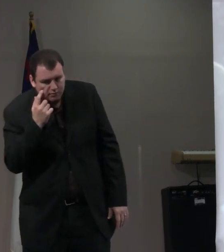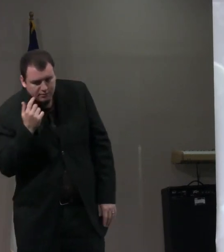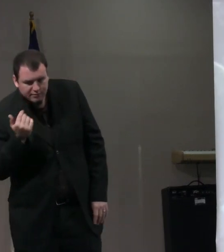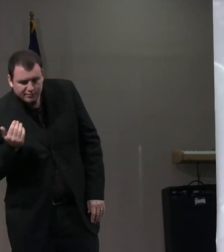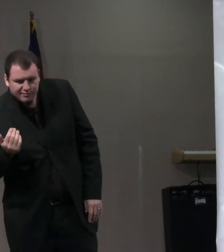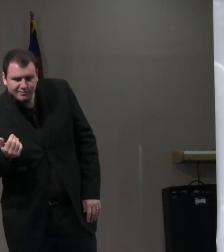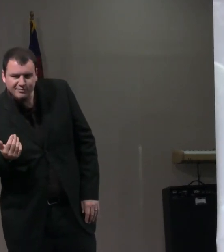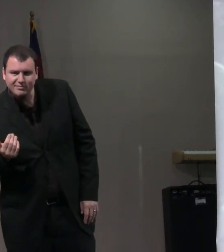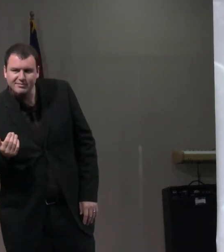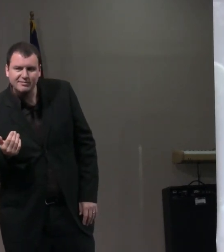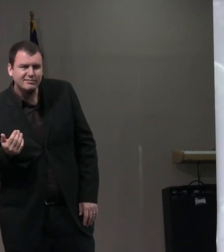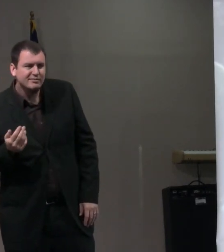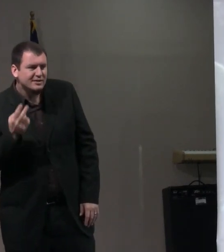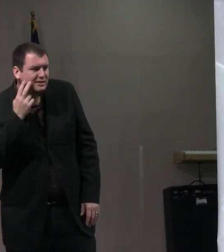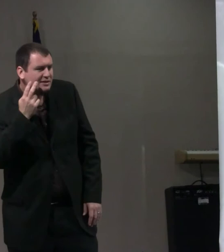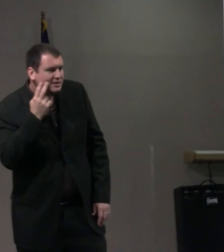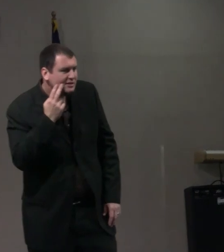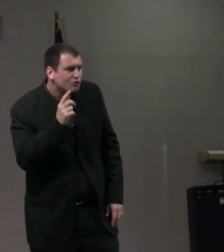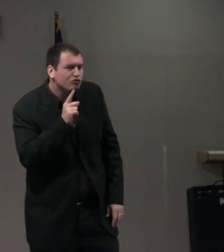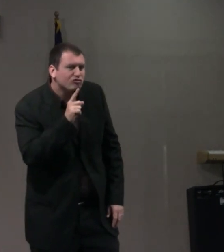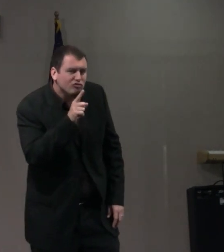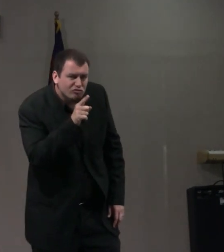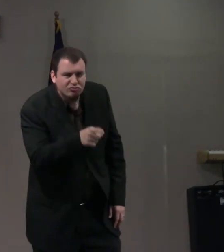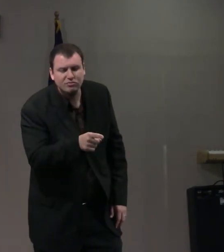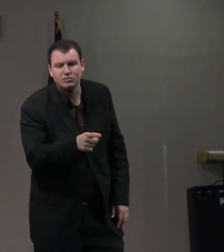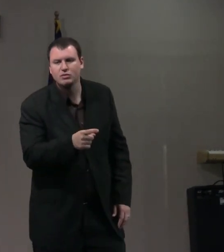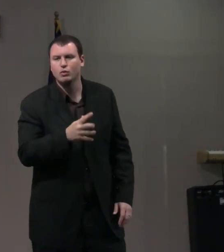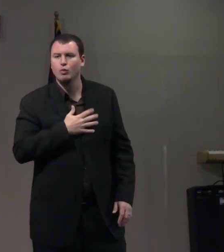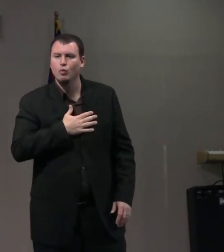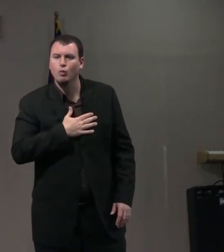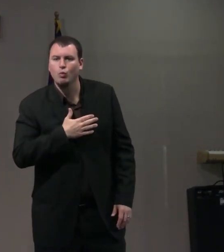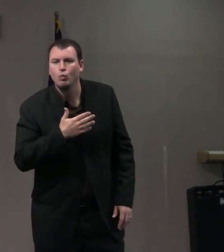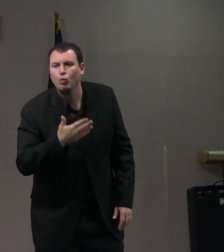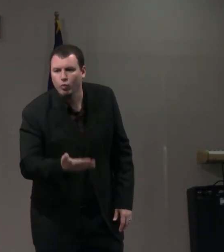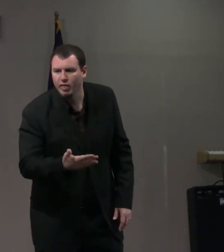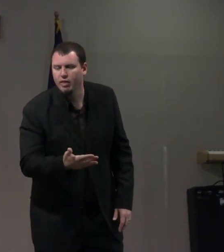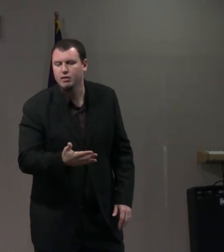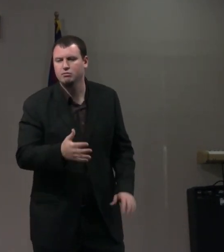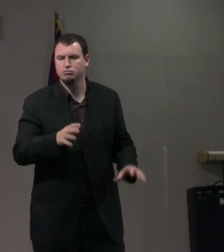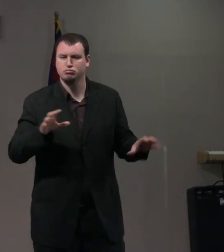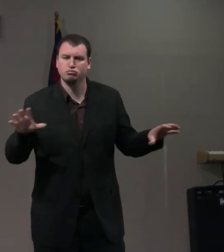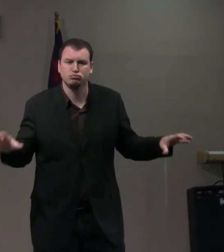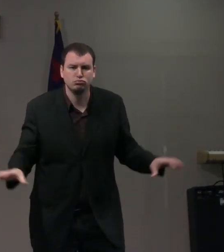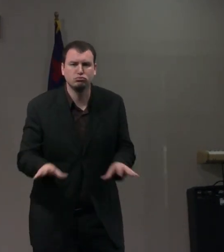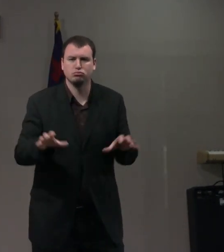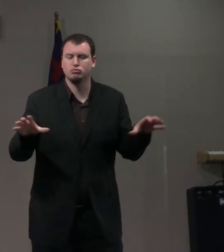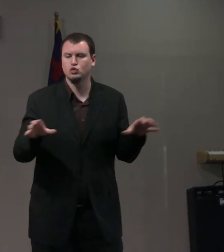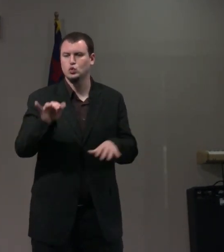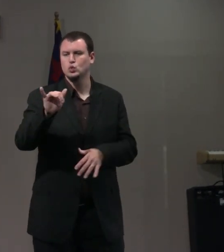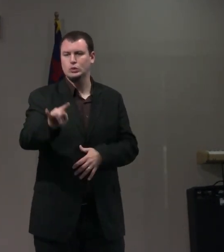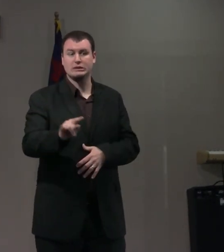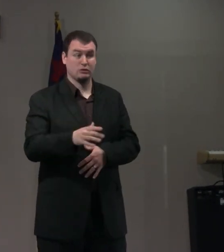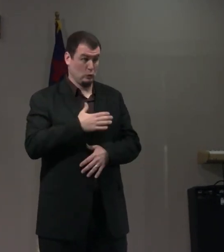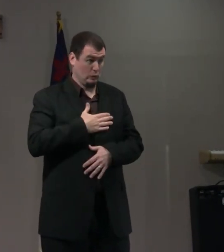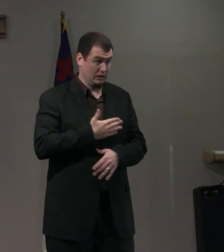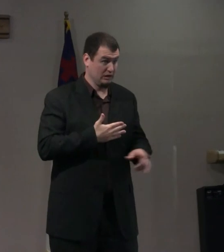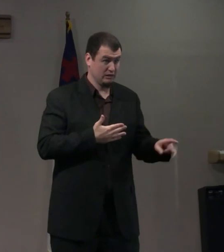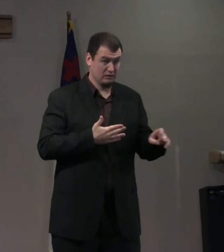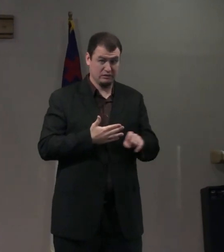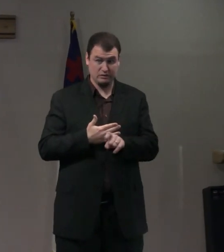But let's see the results. Let's see if you're really willing to put it in